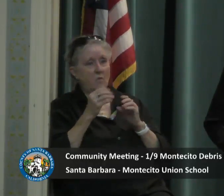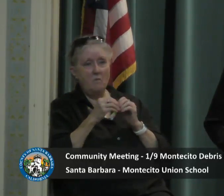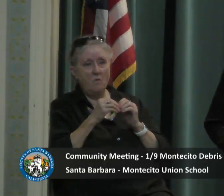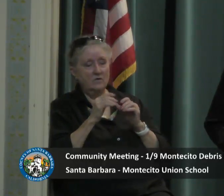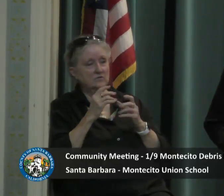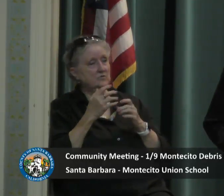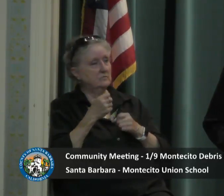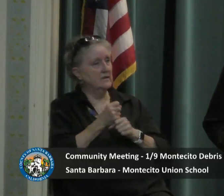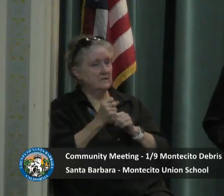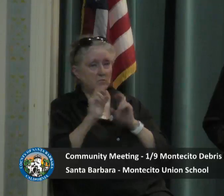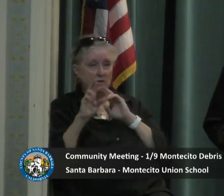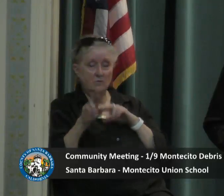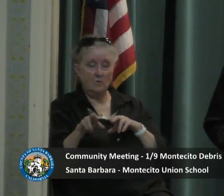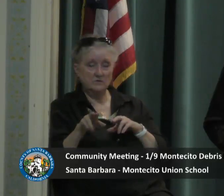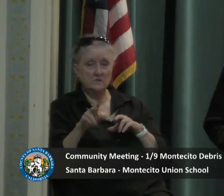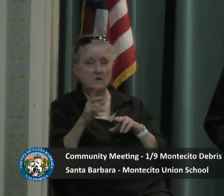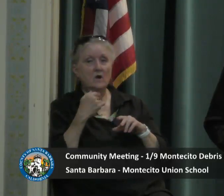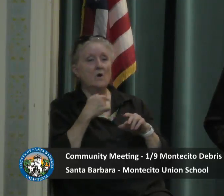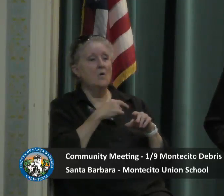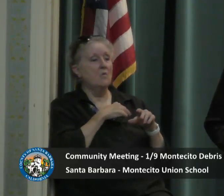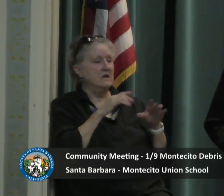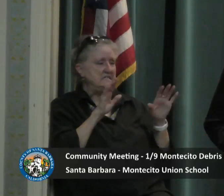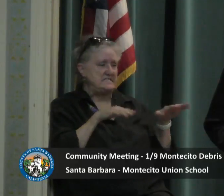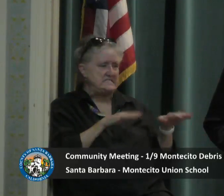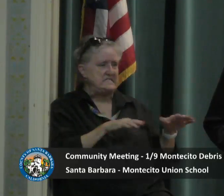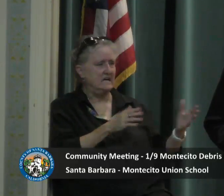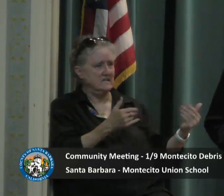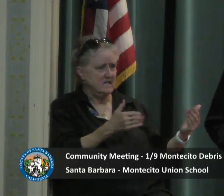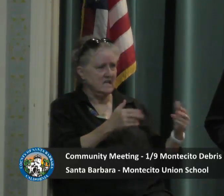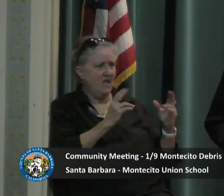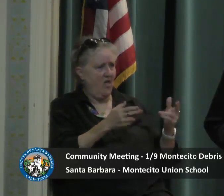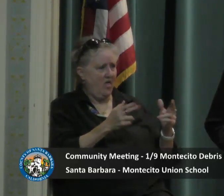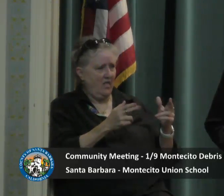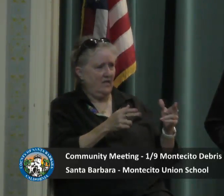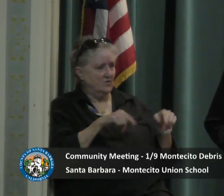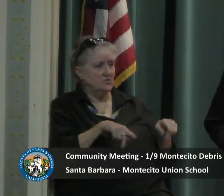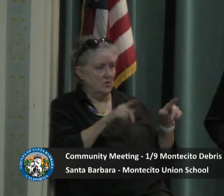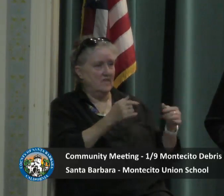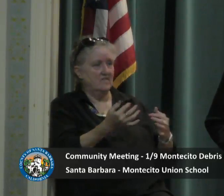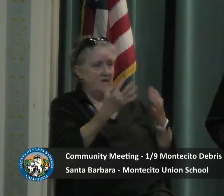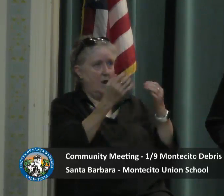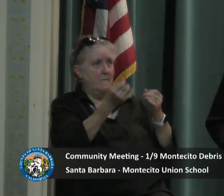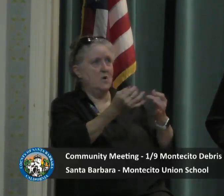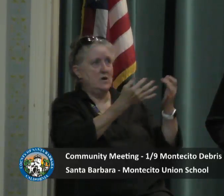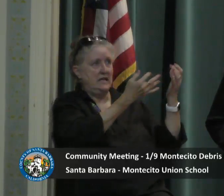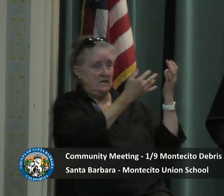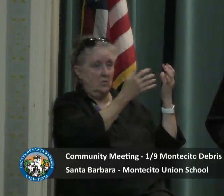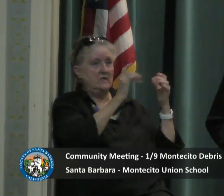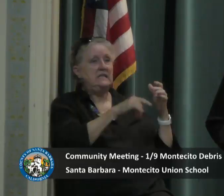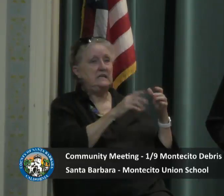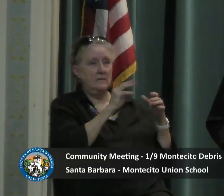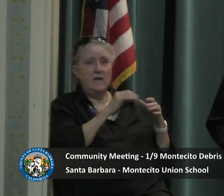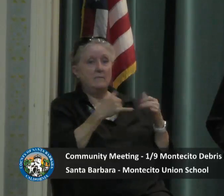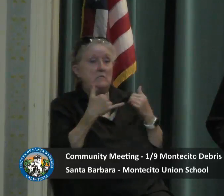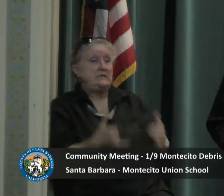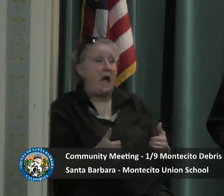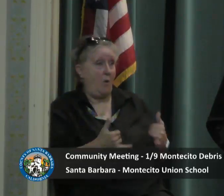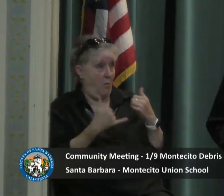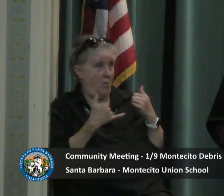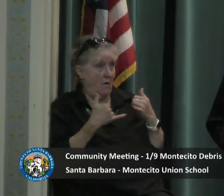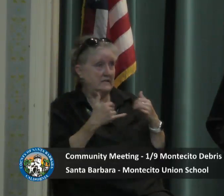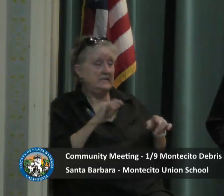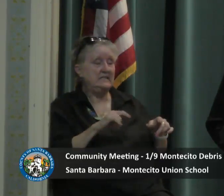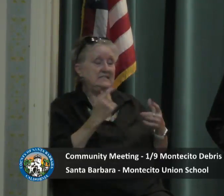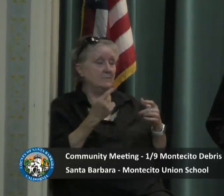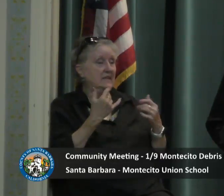reports done. We had pressed on them while the fire was burning that we needed a map now, that we needed